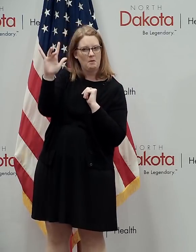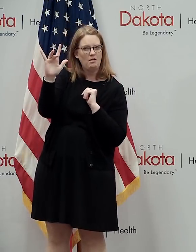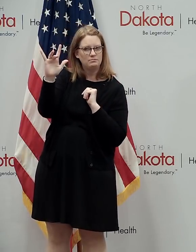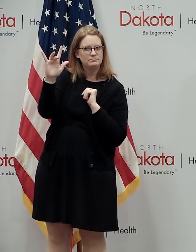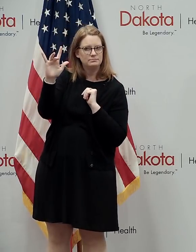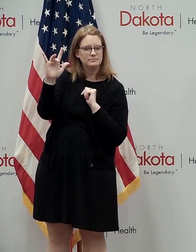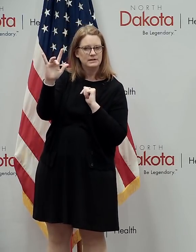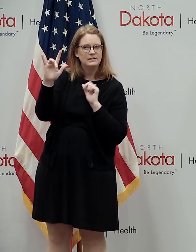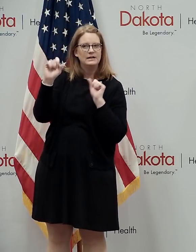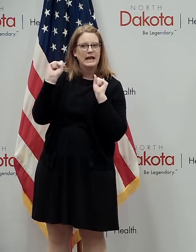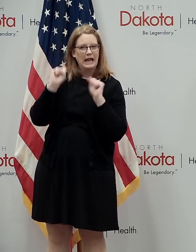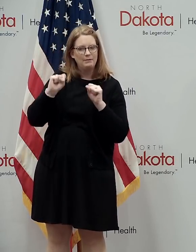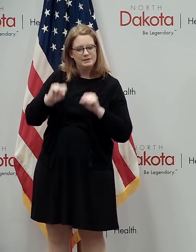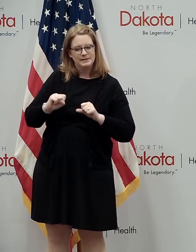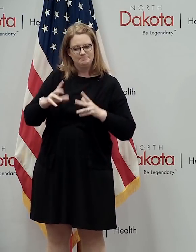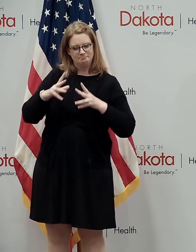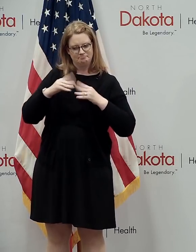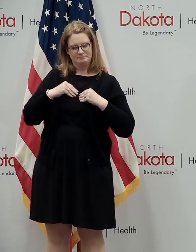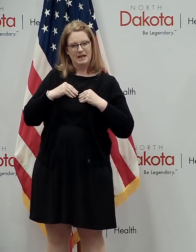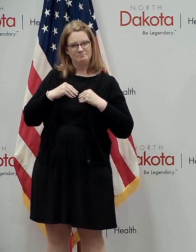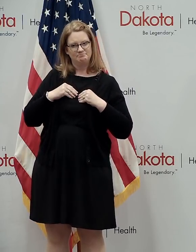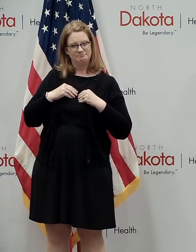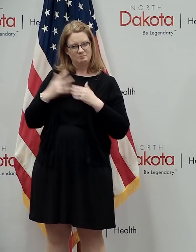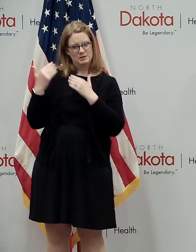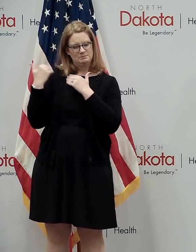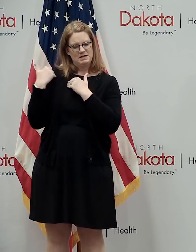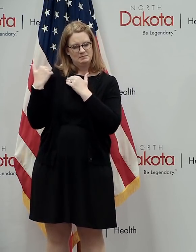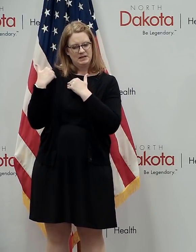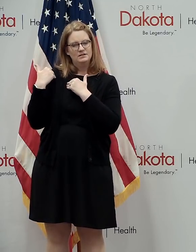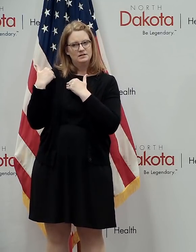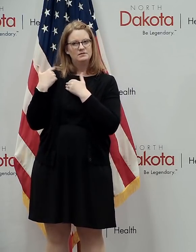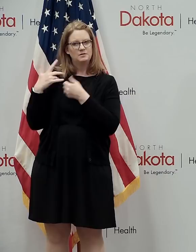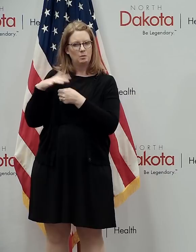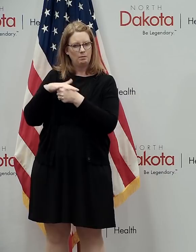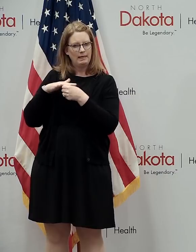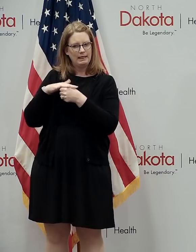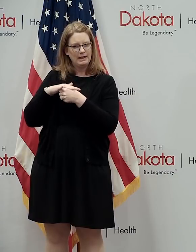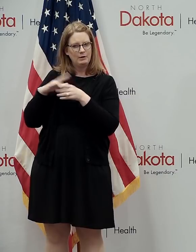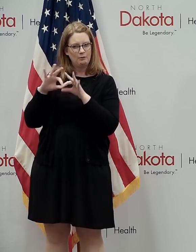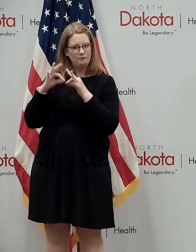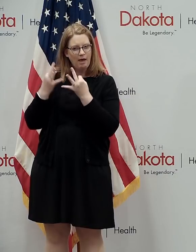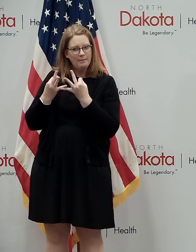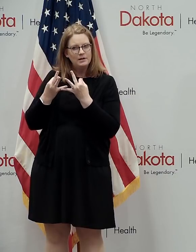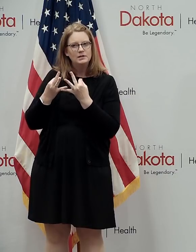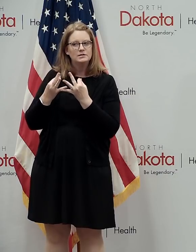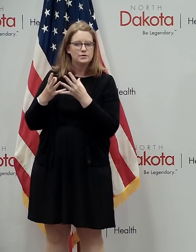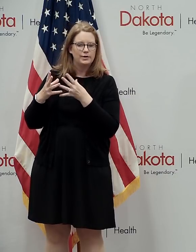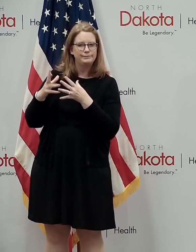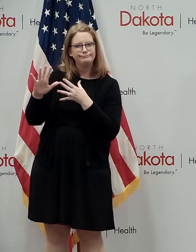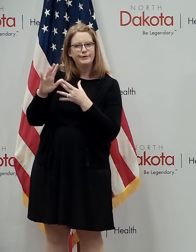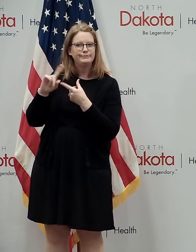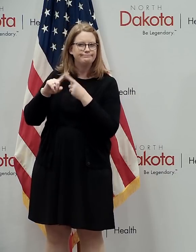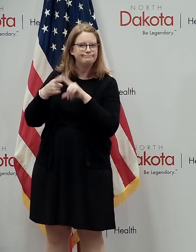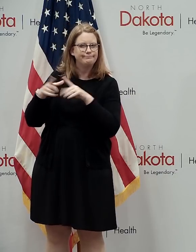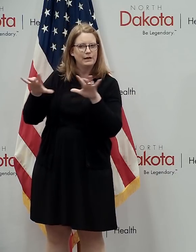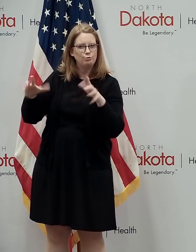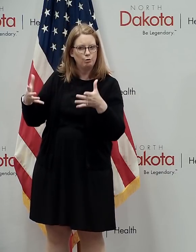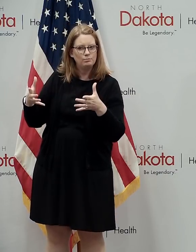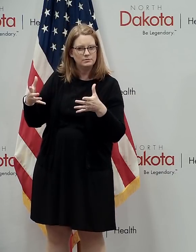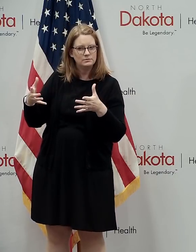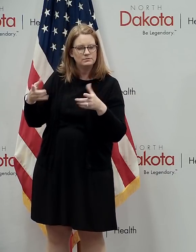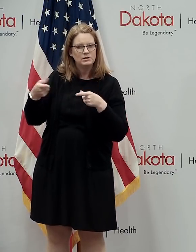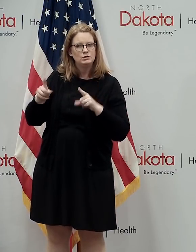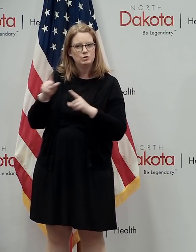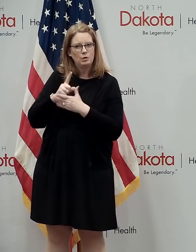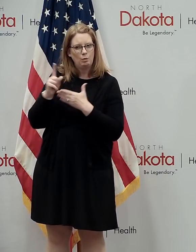practiced great individual responsibility or collective responsibility within their families or their social groups over the weekend.